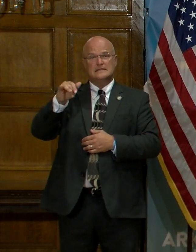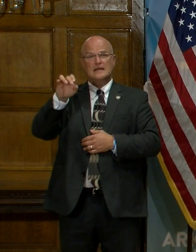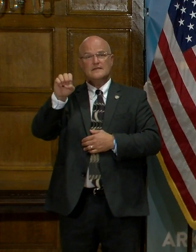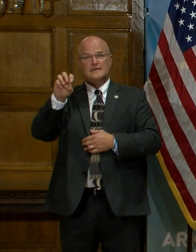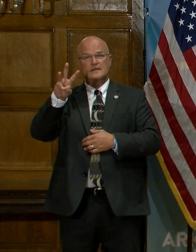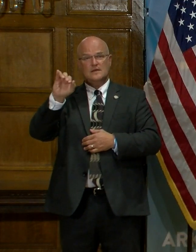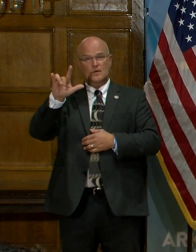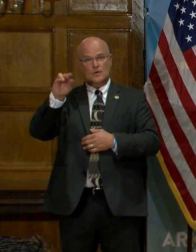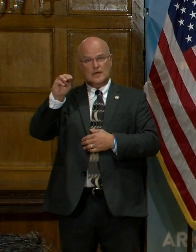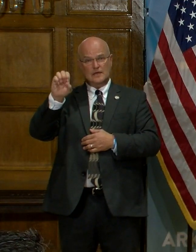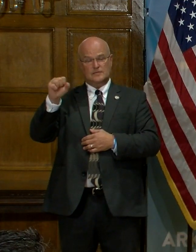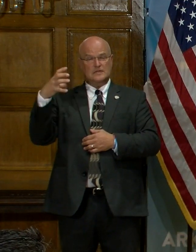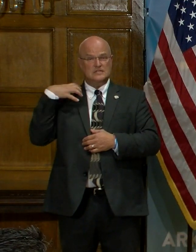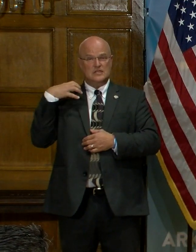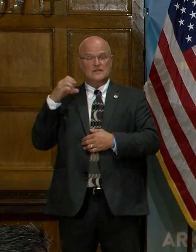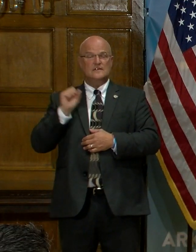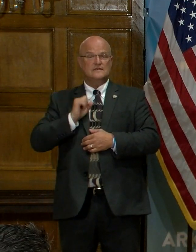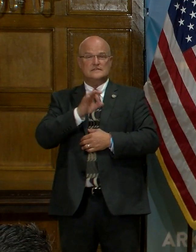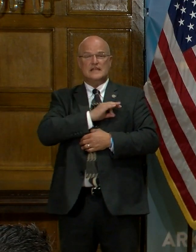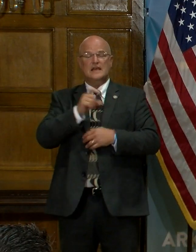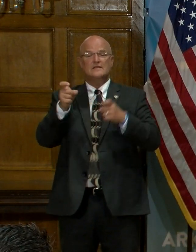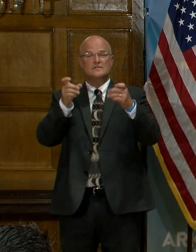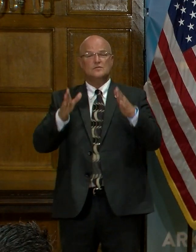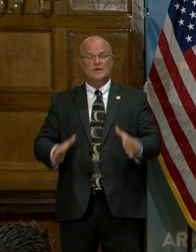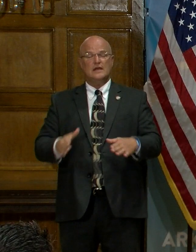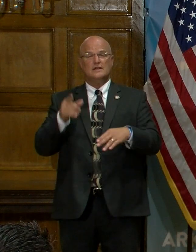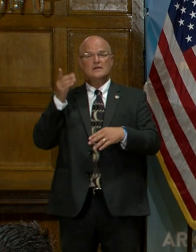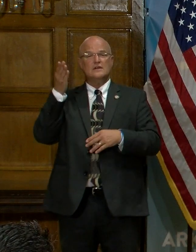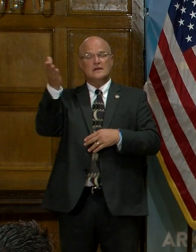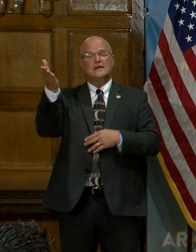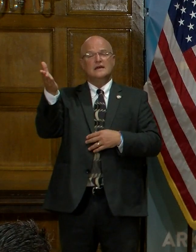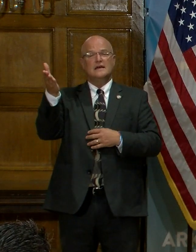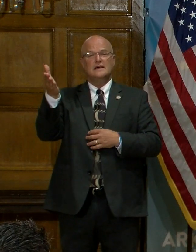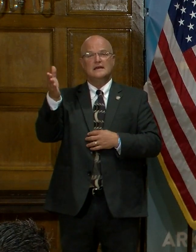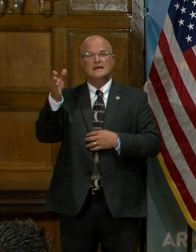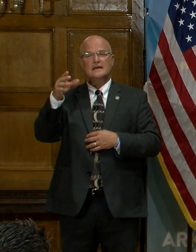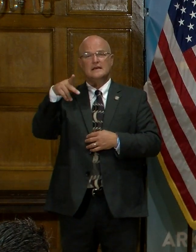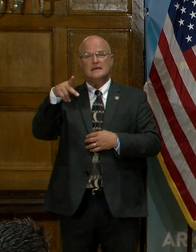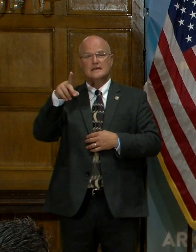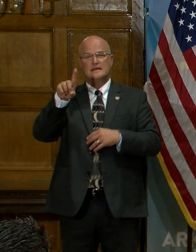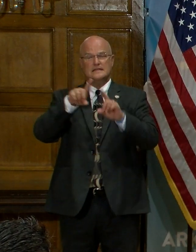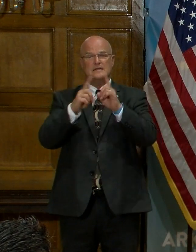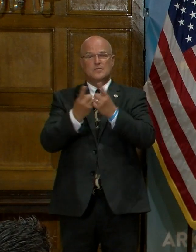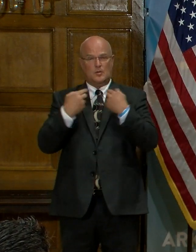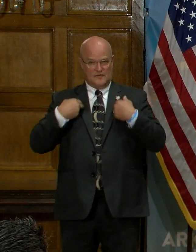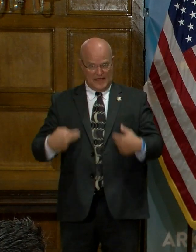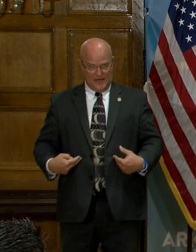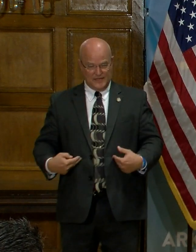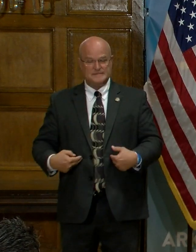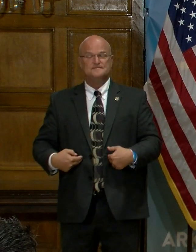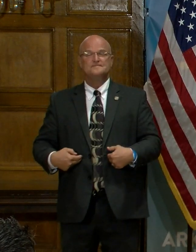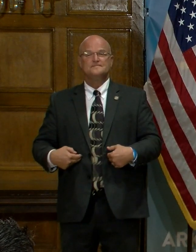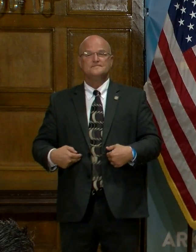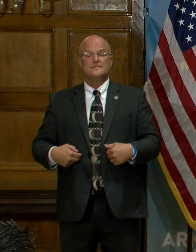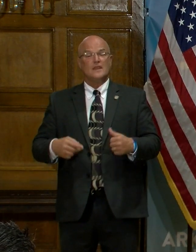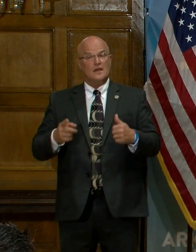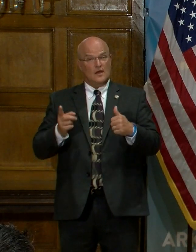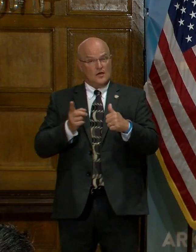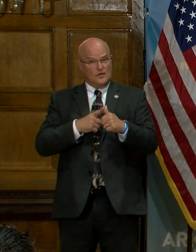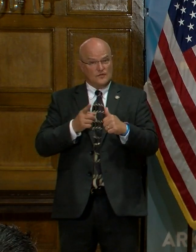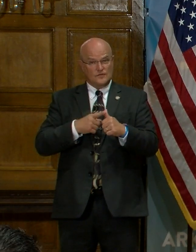Williams, who's the Chief of Staff Deputy Director at the Department of Health. I want to